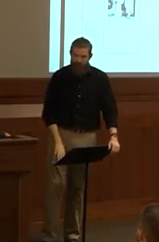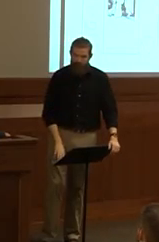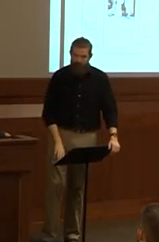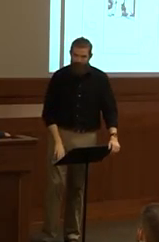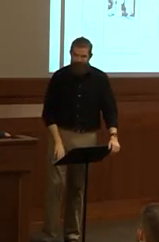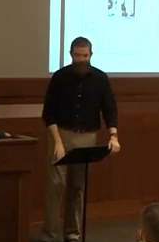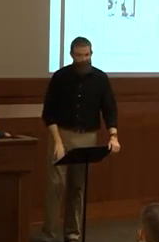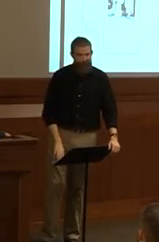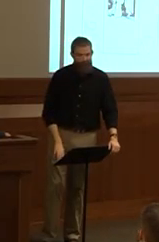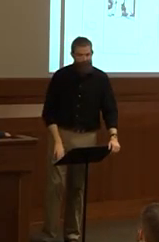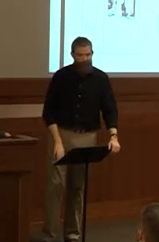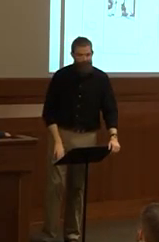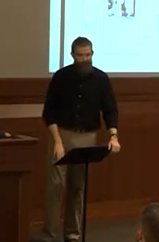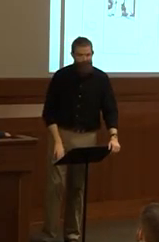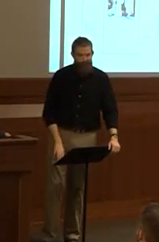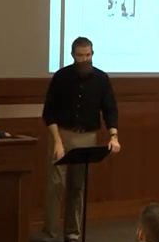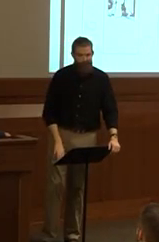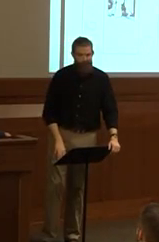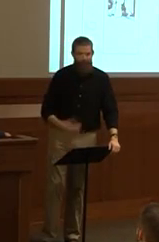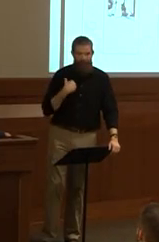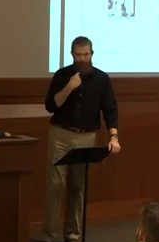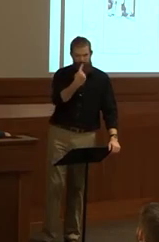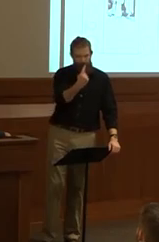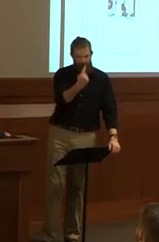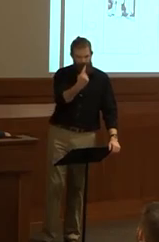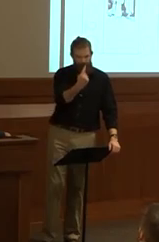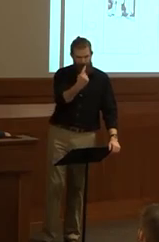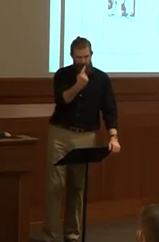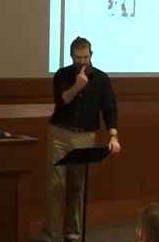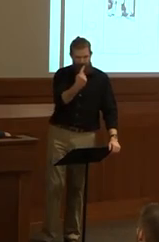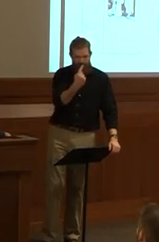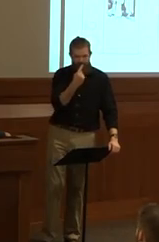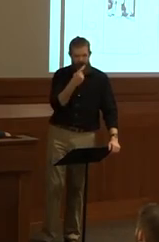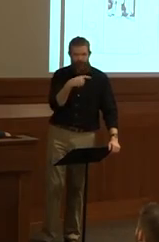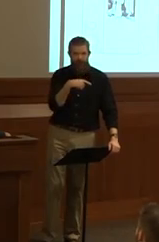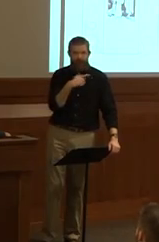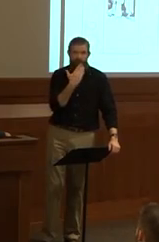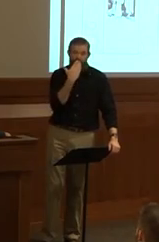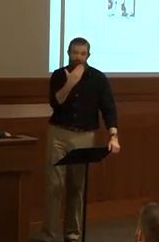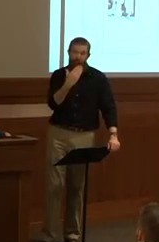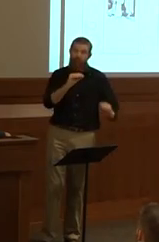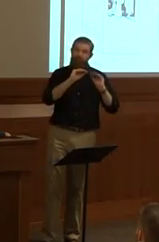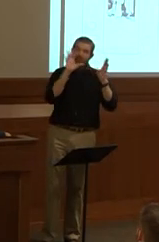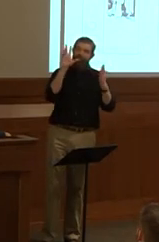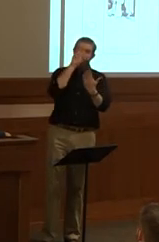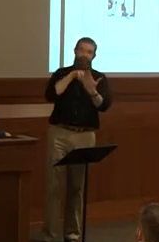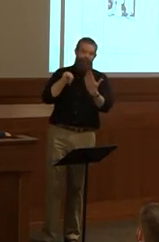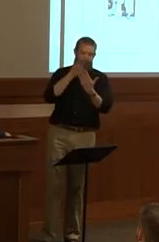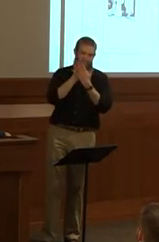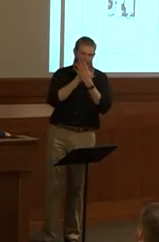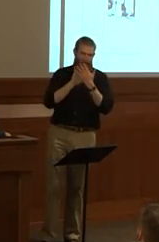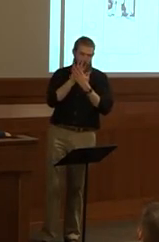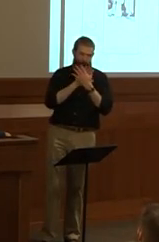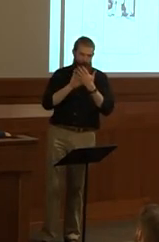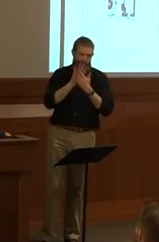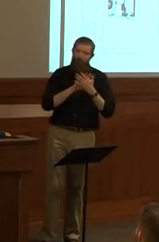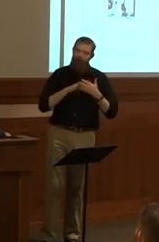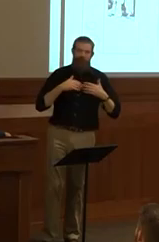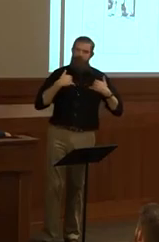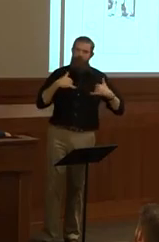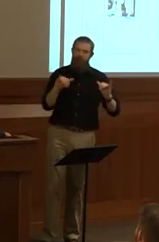I have one picture and it's too fuzzy. I'm still trying to dig up some more pictures. I'm sure that